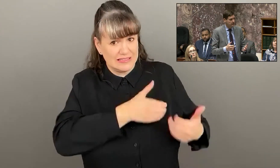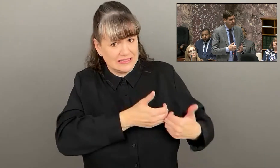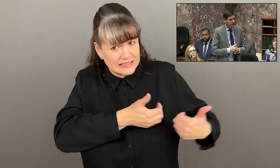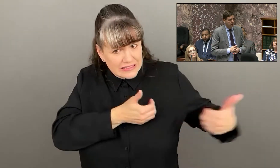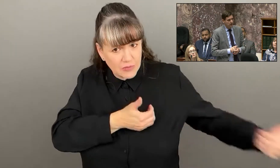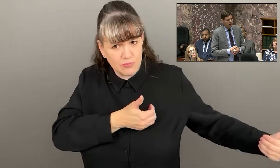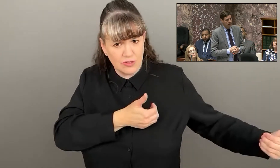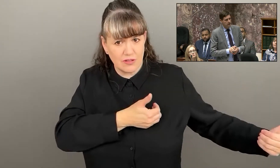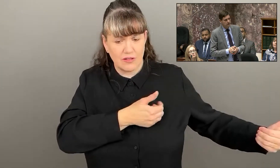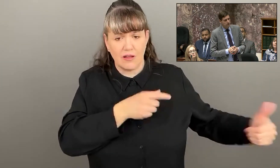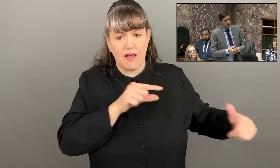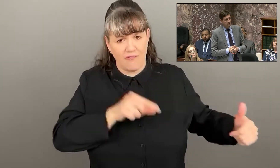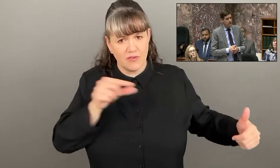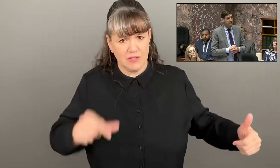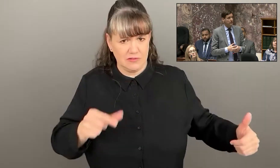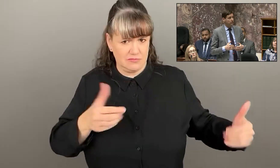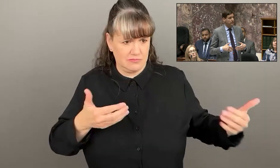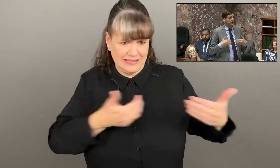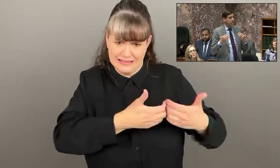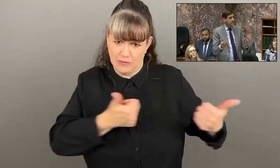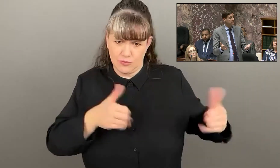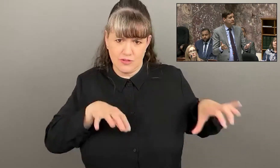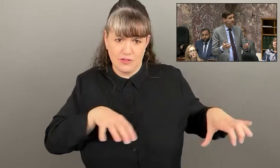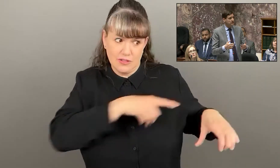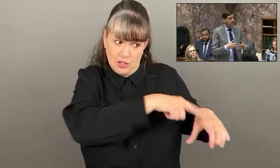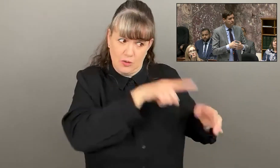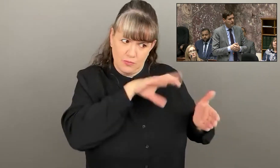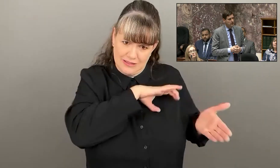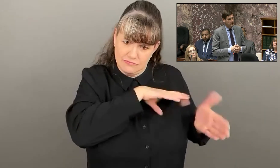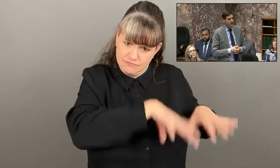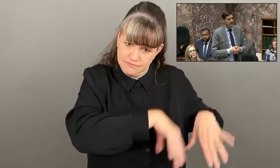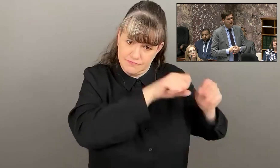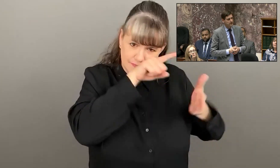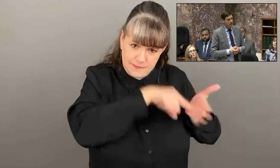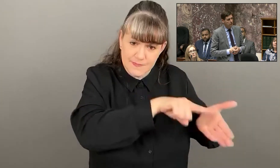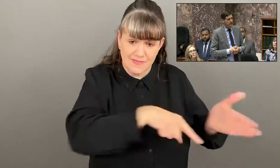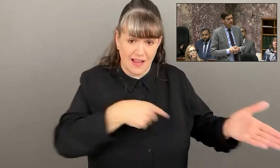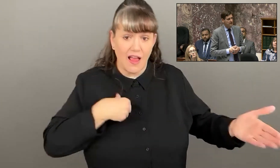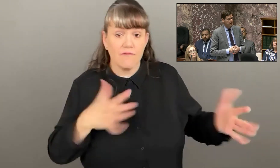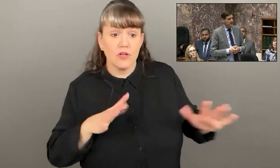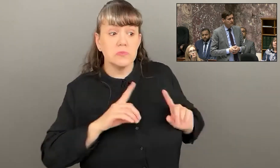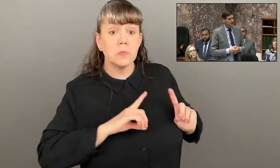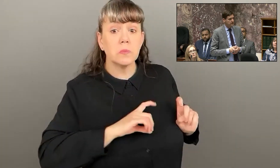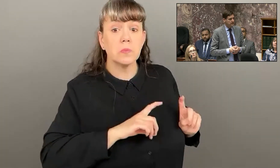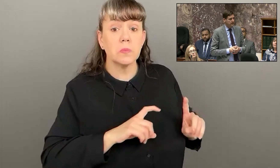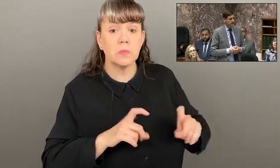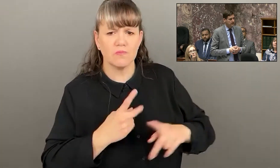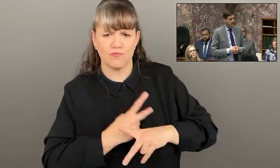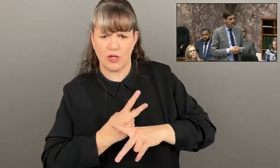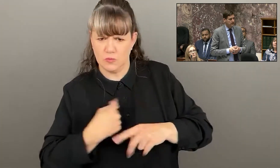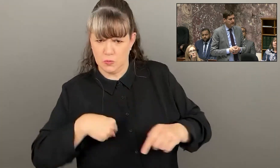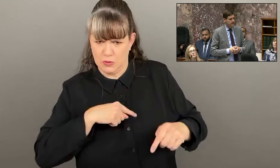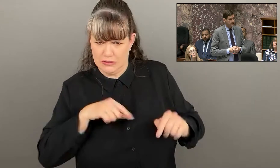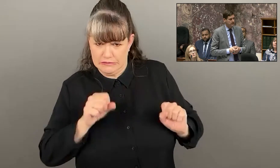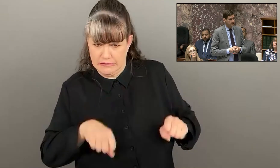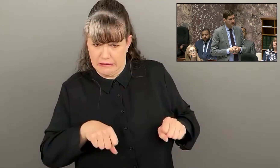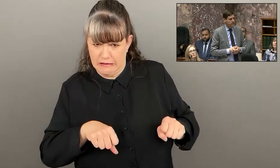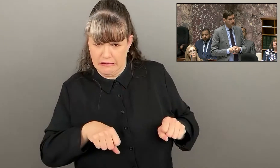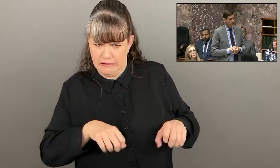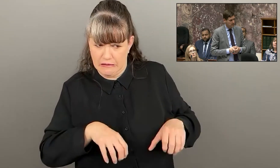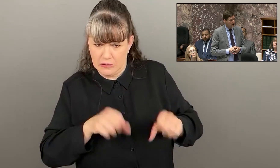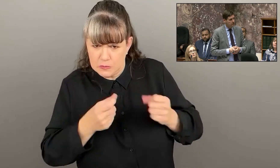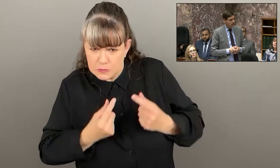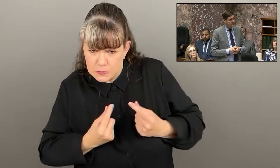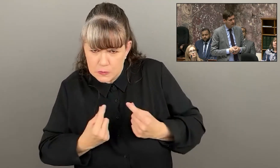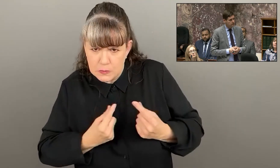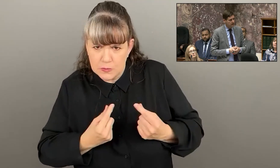canvassed to try to understand whether we were able to intervene in this ongoing investigation and to say that resources